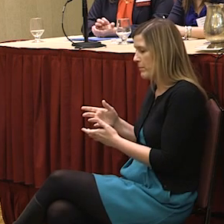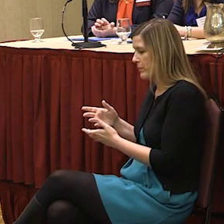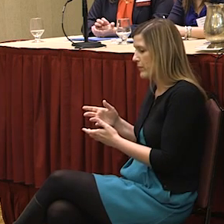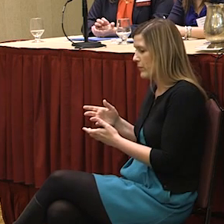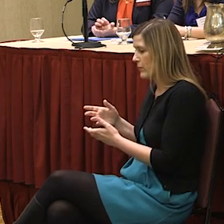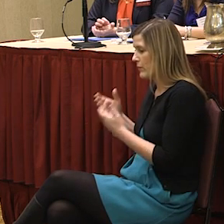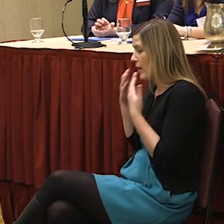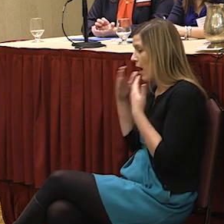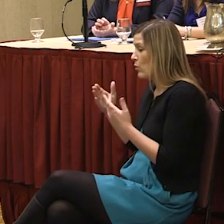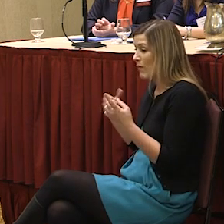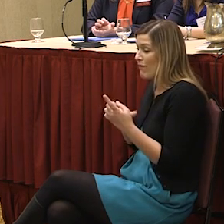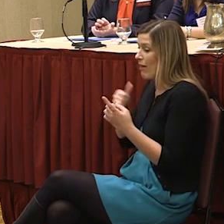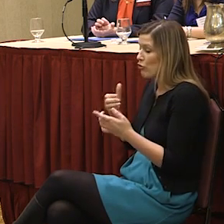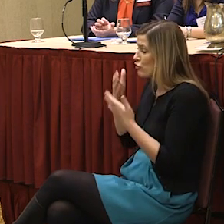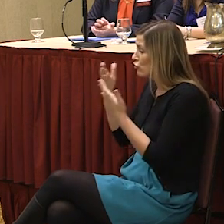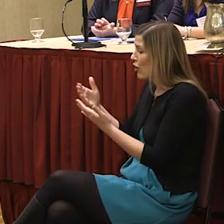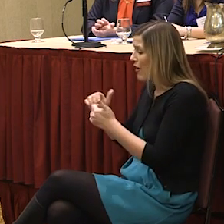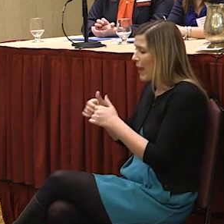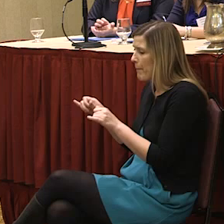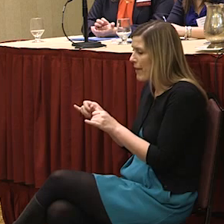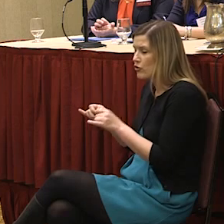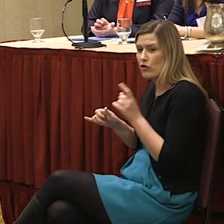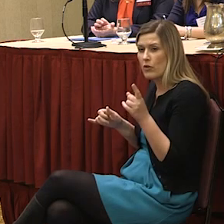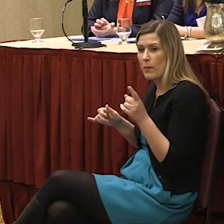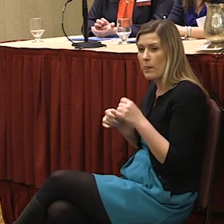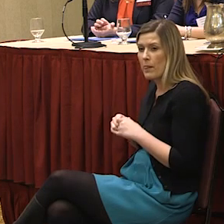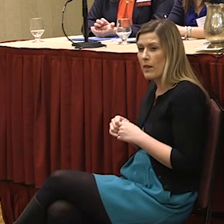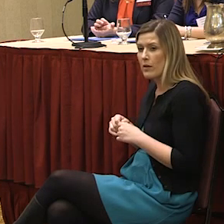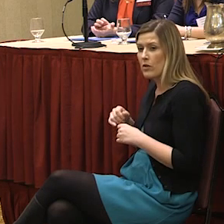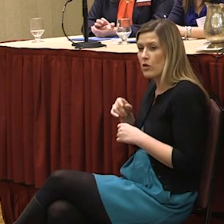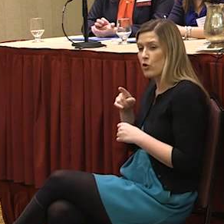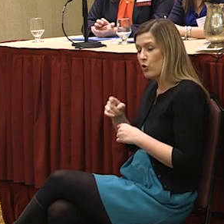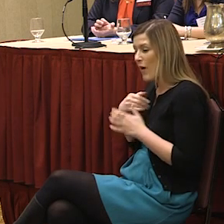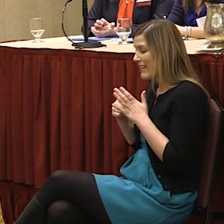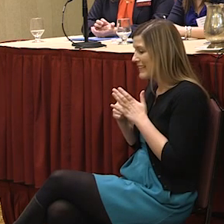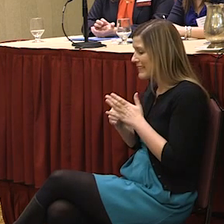So I don't know if you have other suggestions about what we might be. I mean, you have an example that isn't as